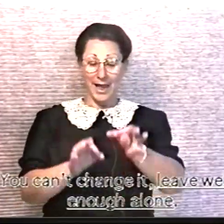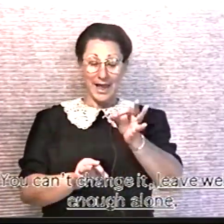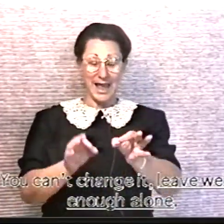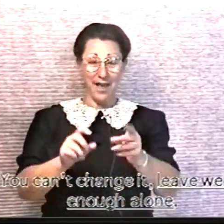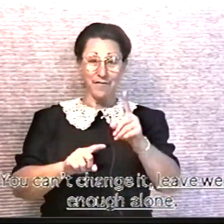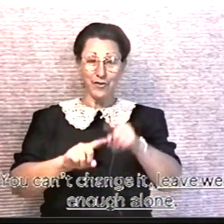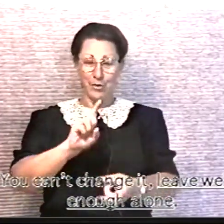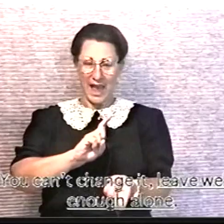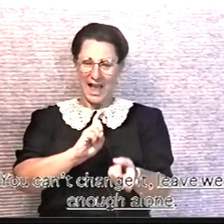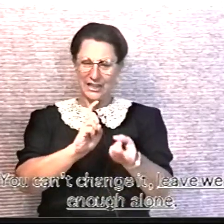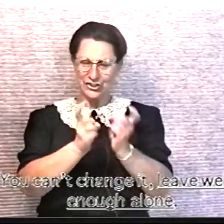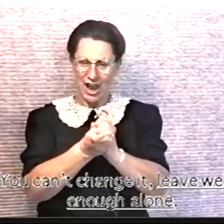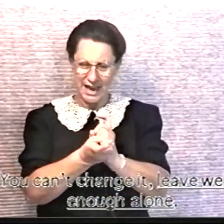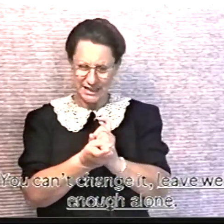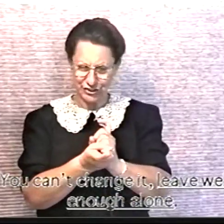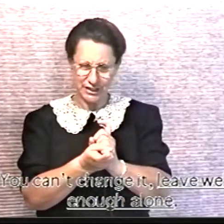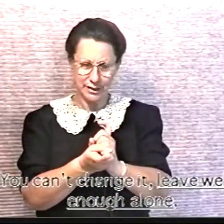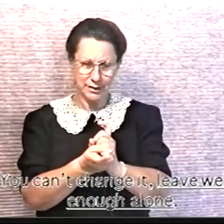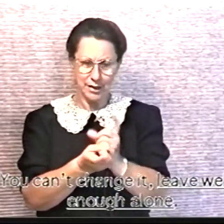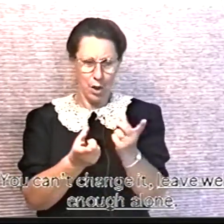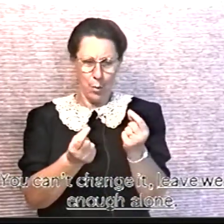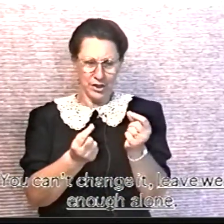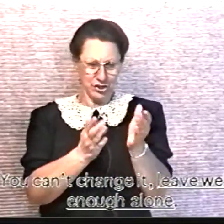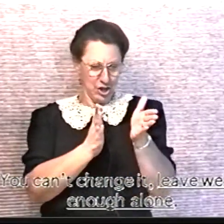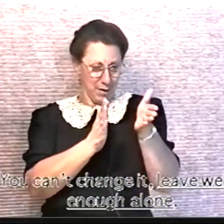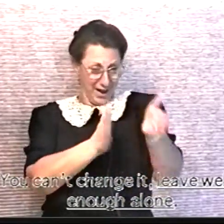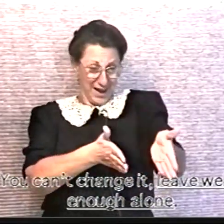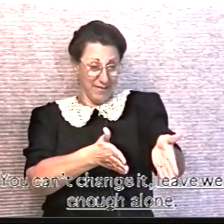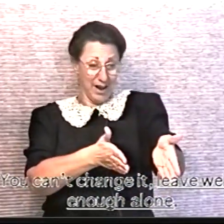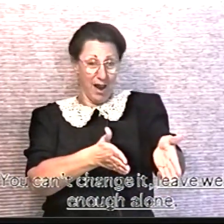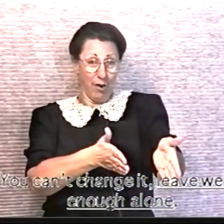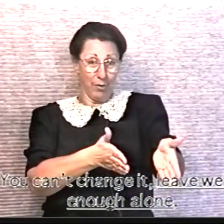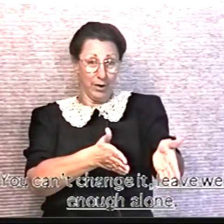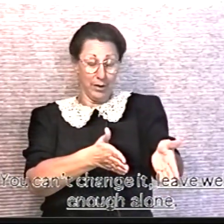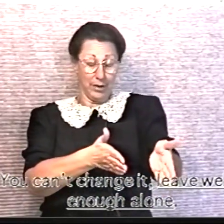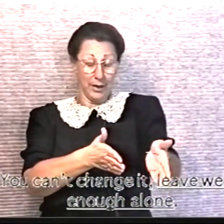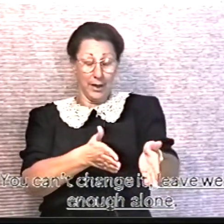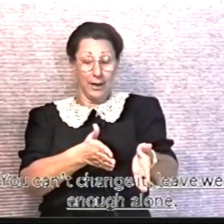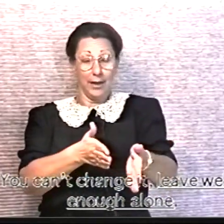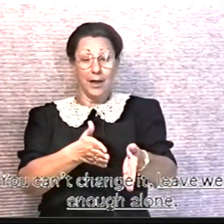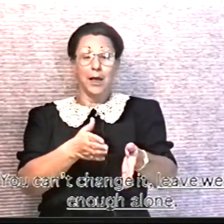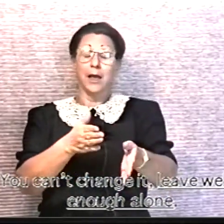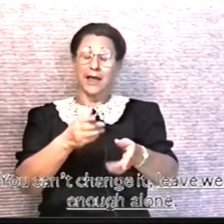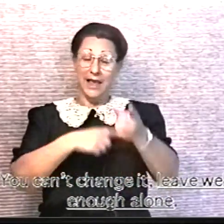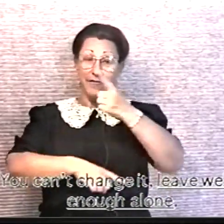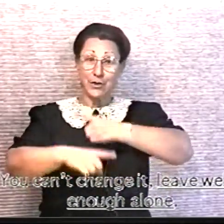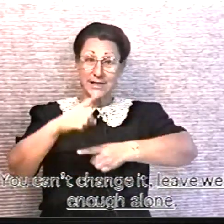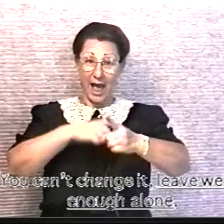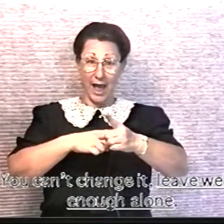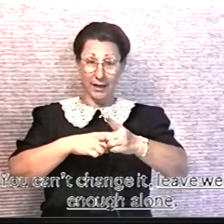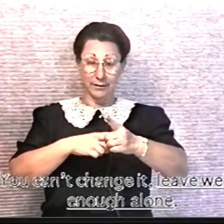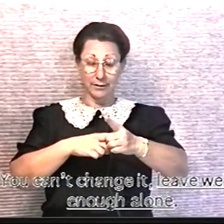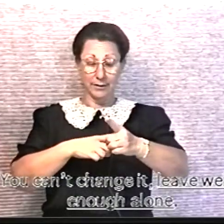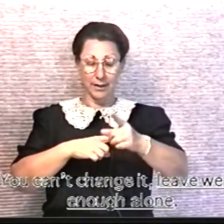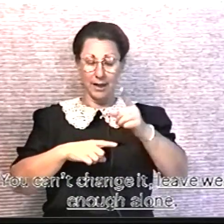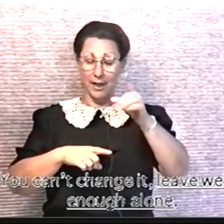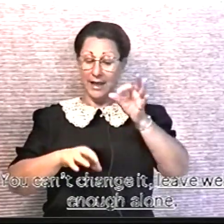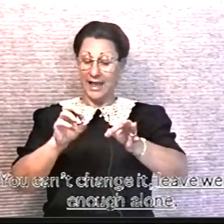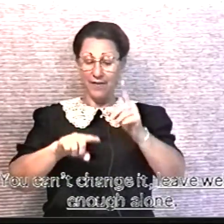If you can't change it, what do? Leave it alone. If you sign, if you